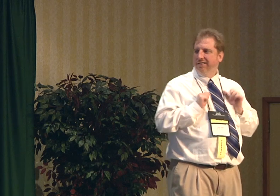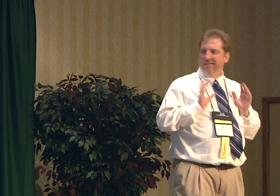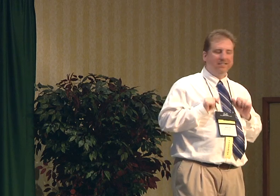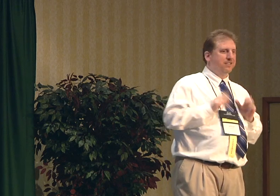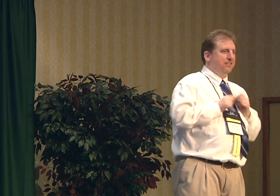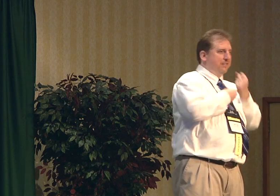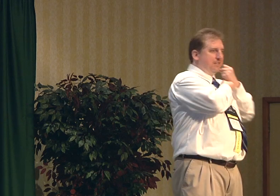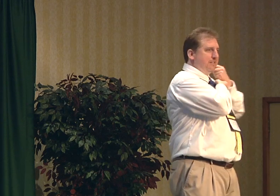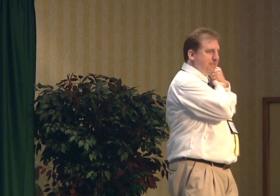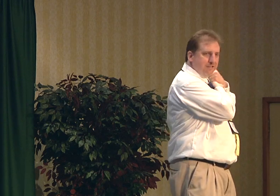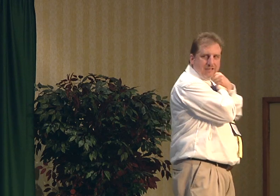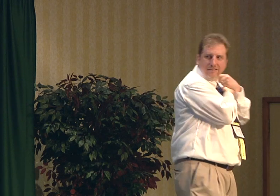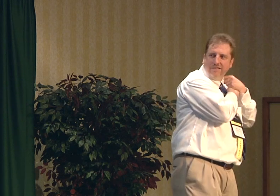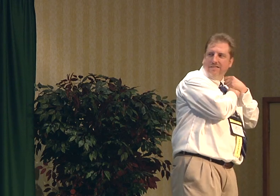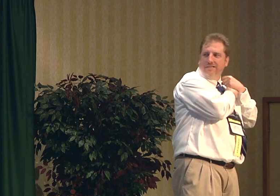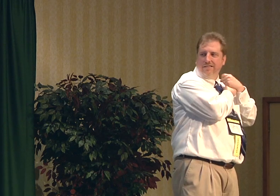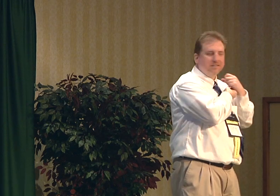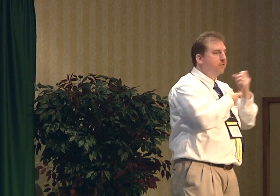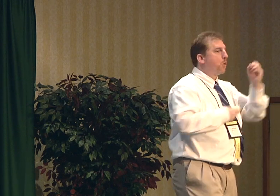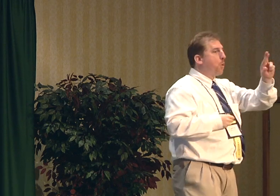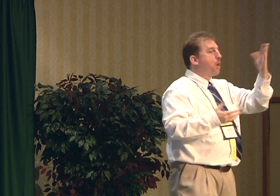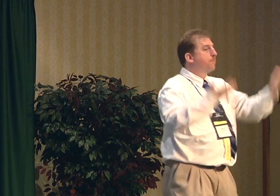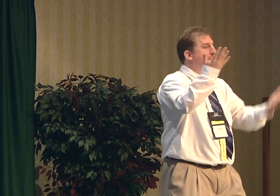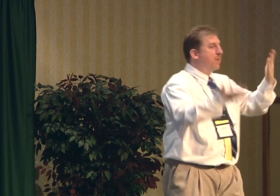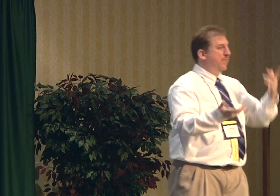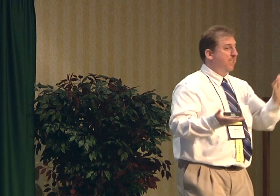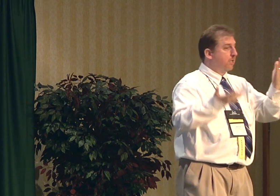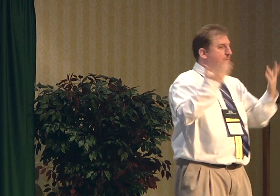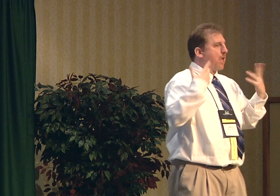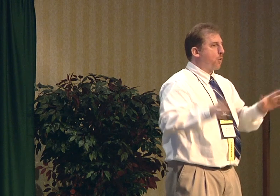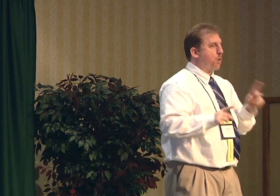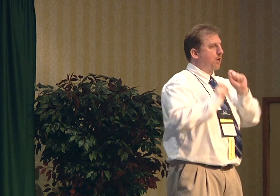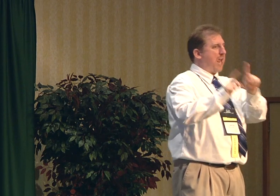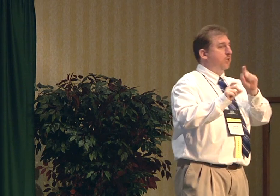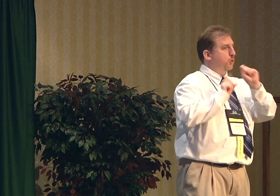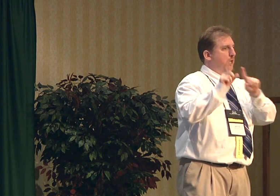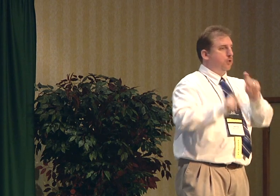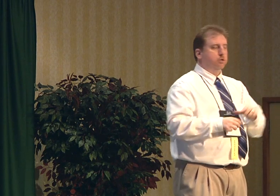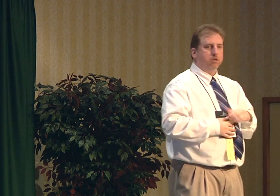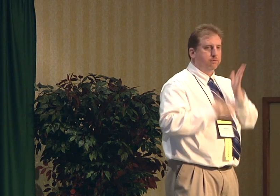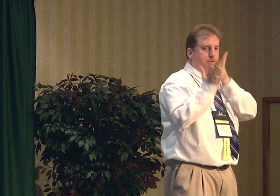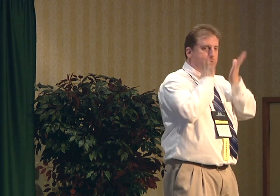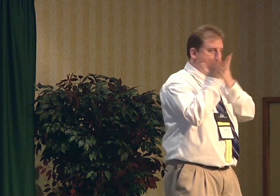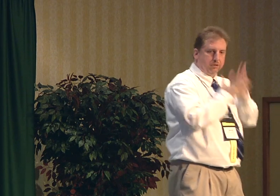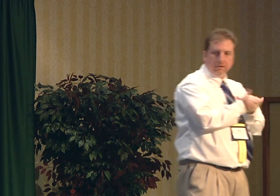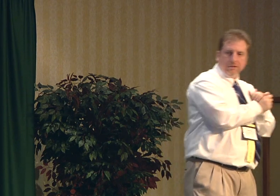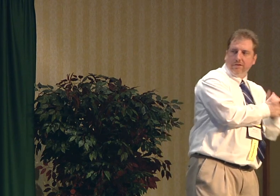keep information confidential. They're not credible. And so that makes them less likely to be forthcoming in their appointment. Or